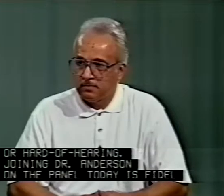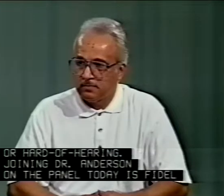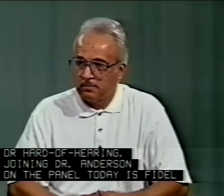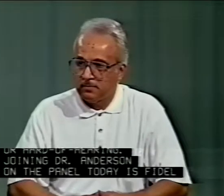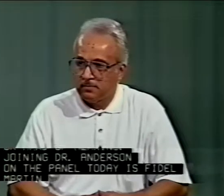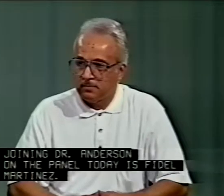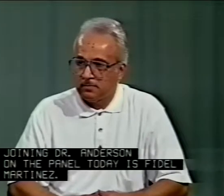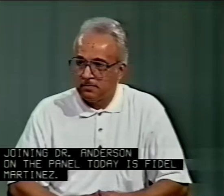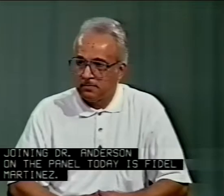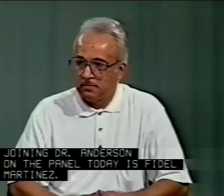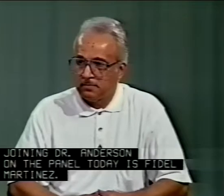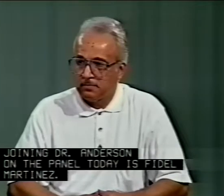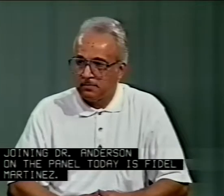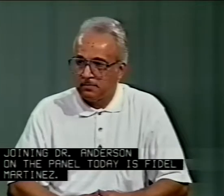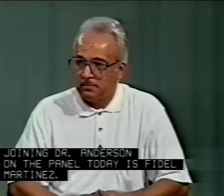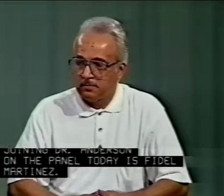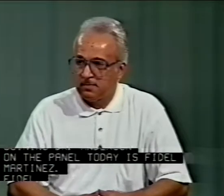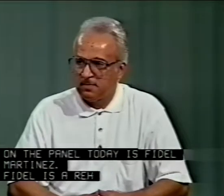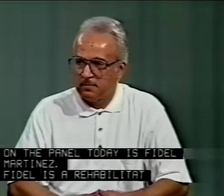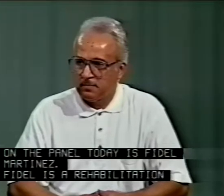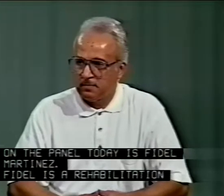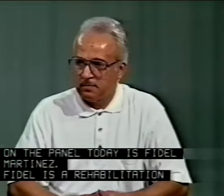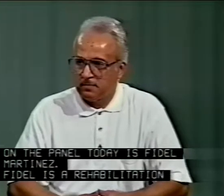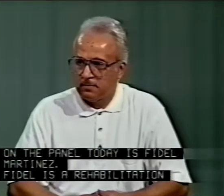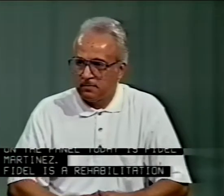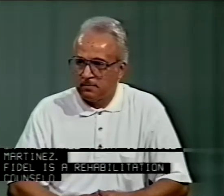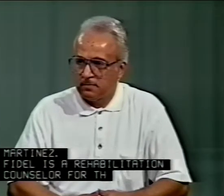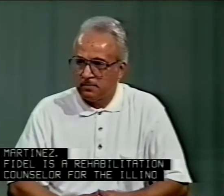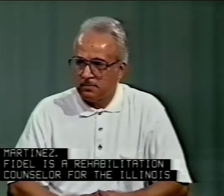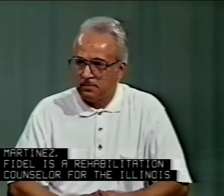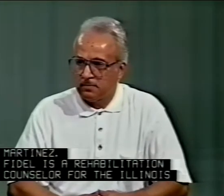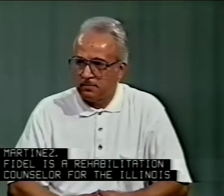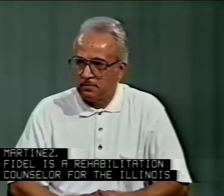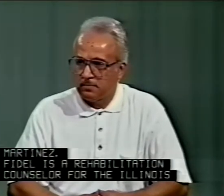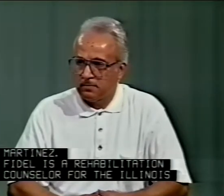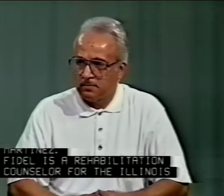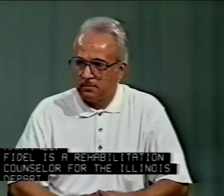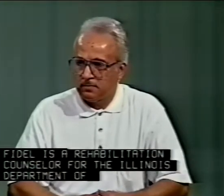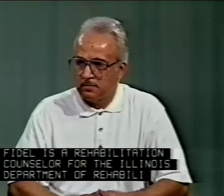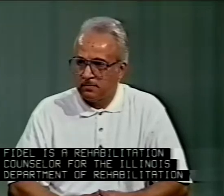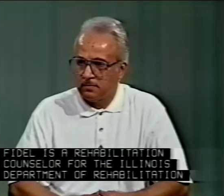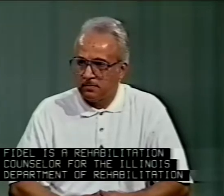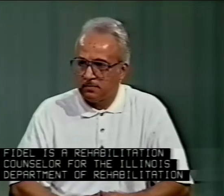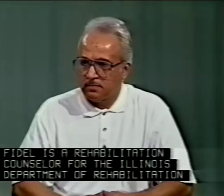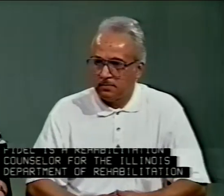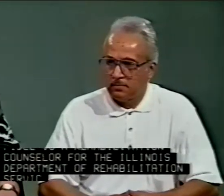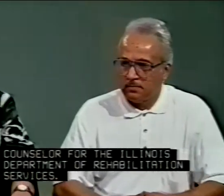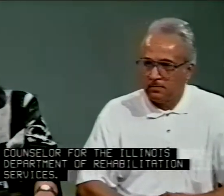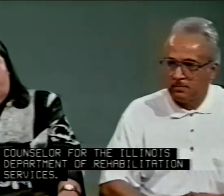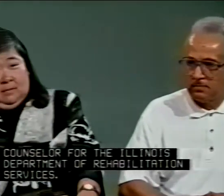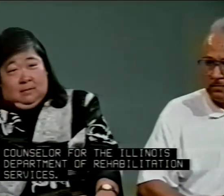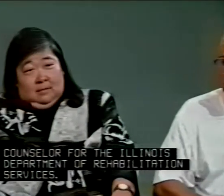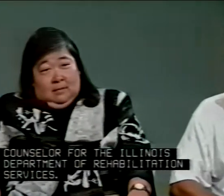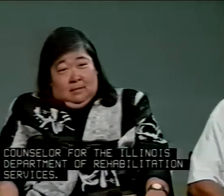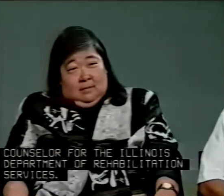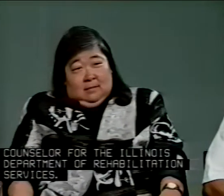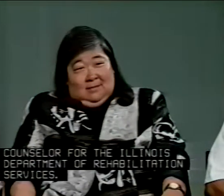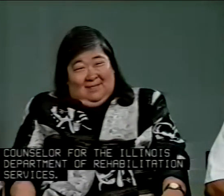Fidel is a rehabilitation counselor for the Illinois Department of Rehabilitation Services. I'm also pleased to welcome Jan